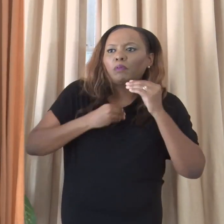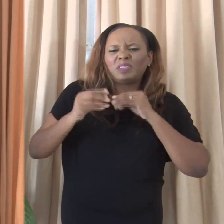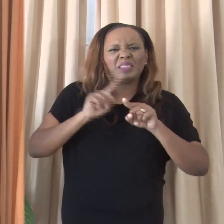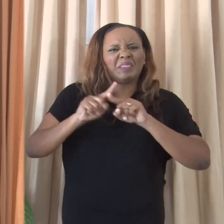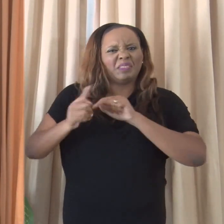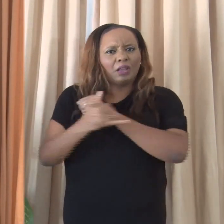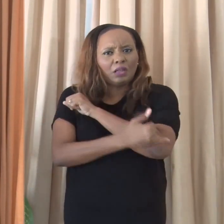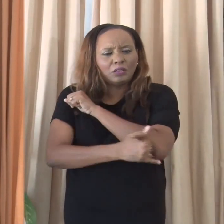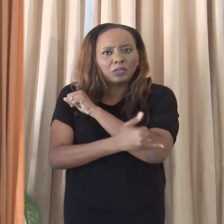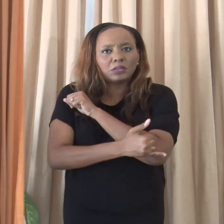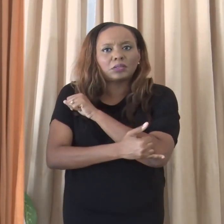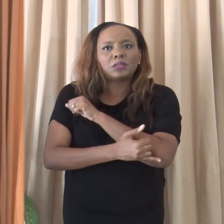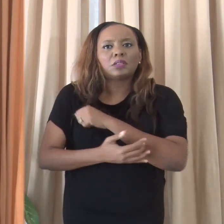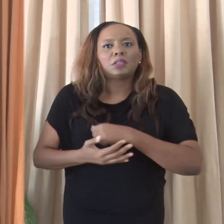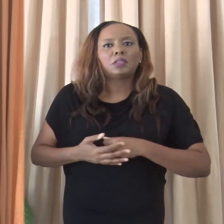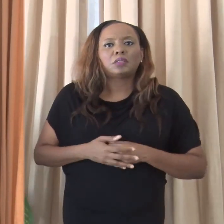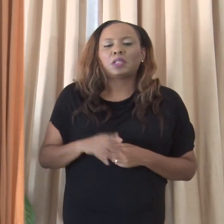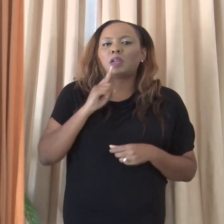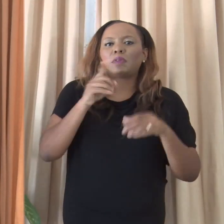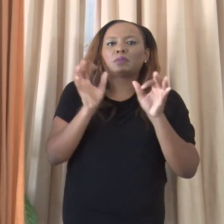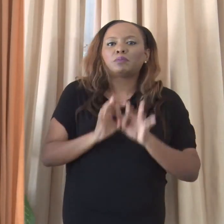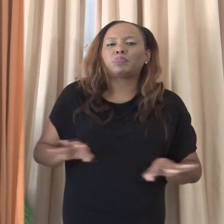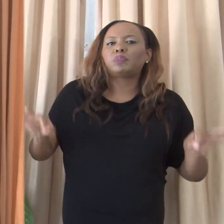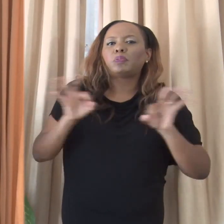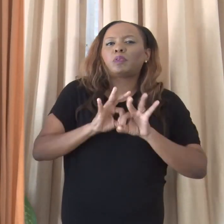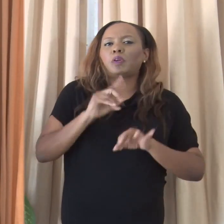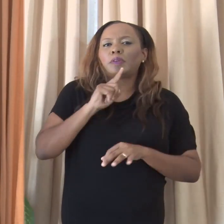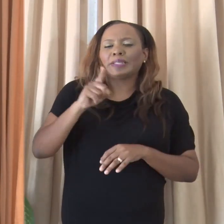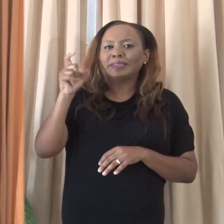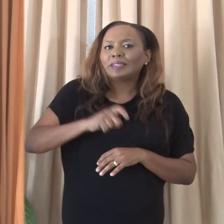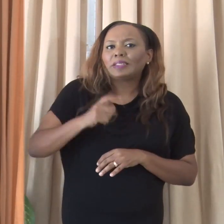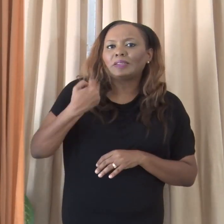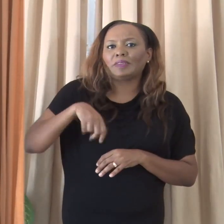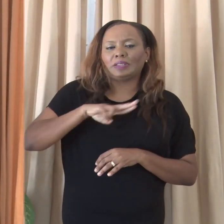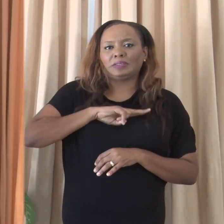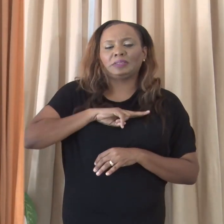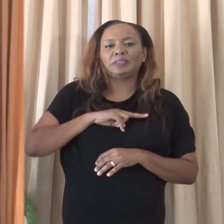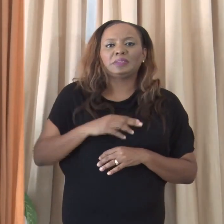going to the extent that it is necessary to import commodities.